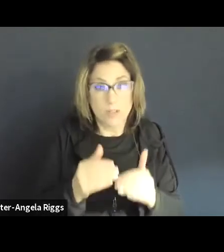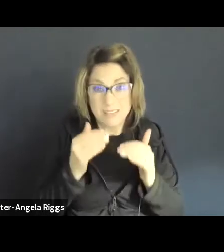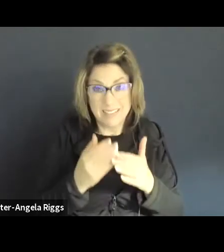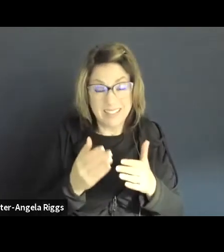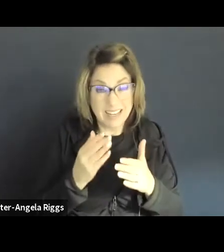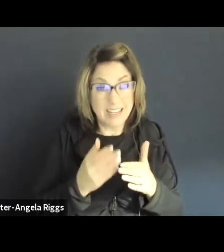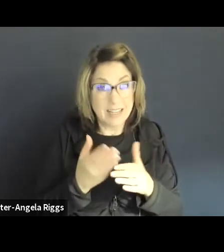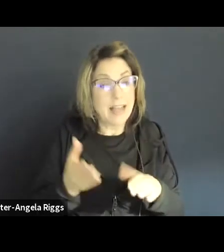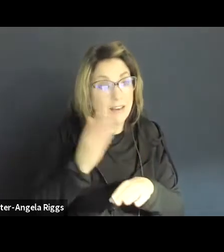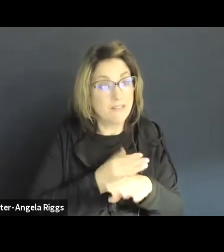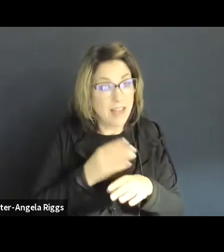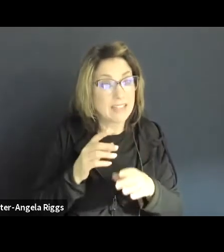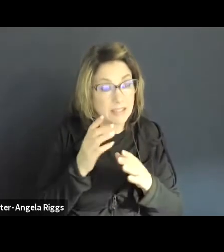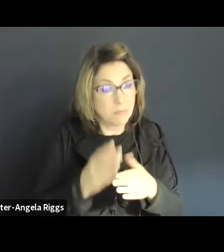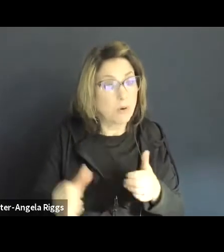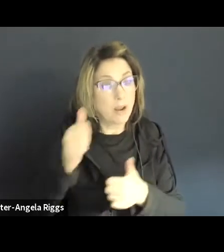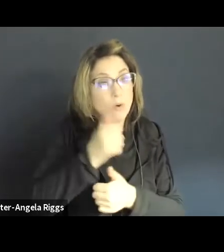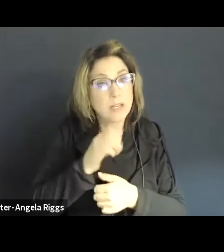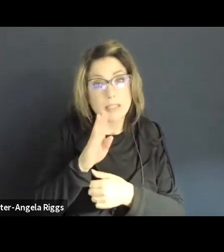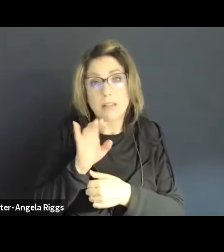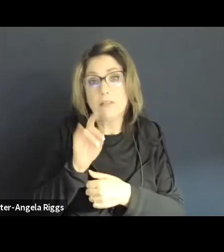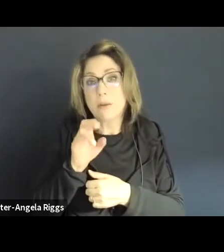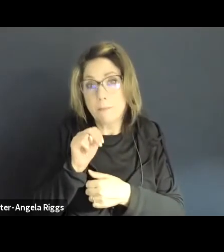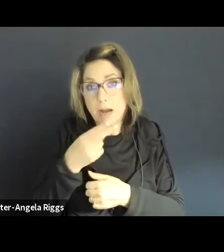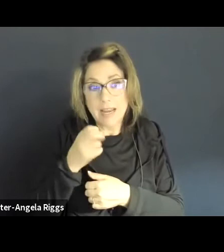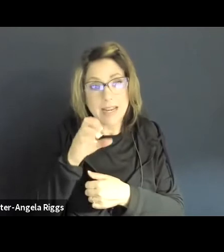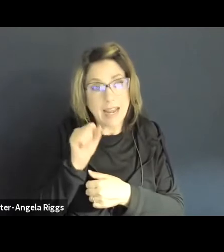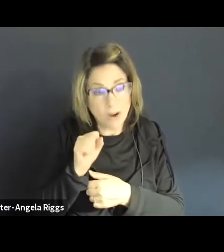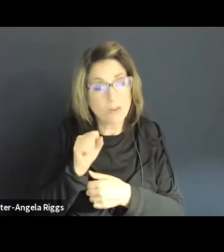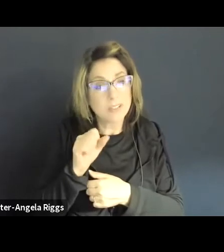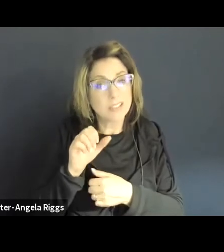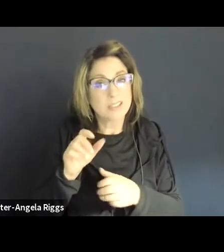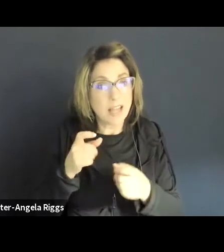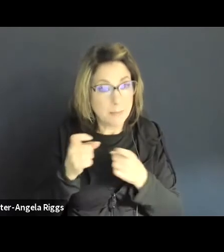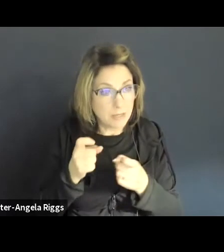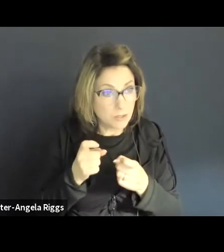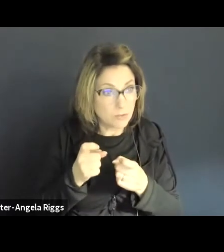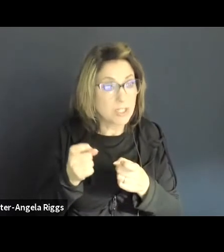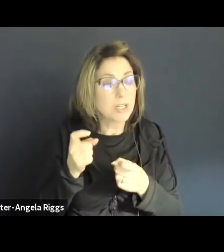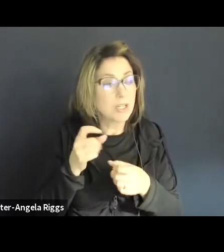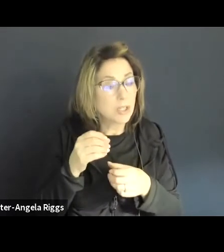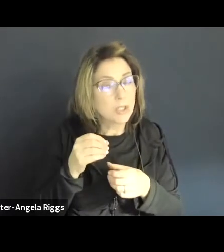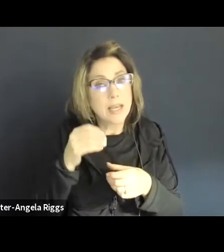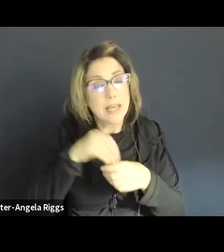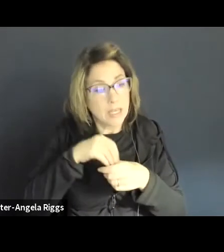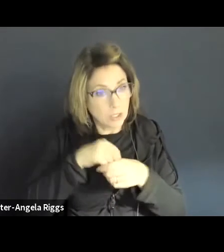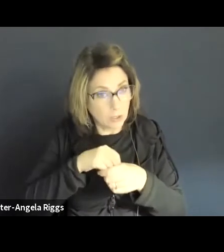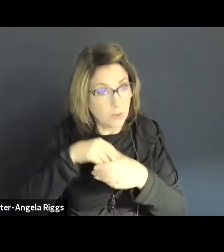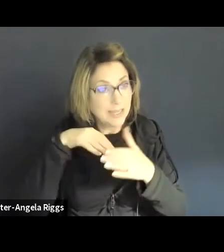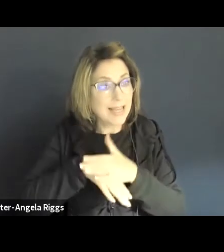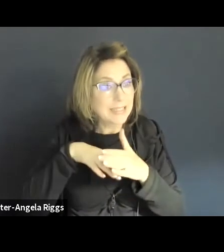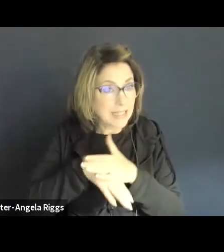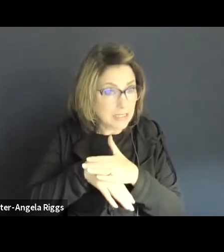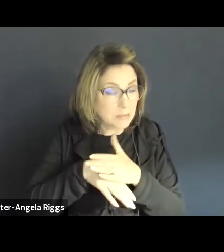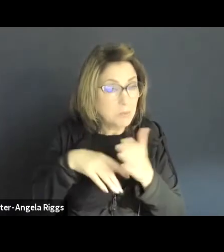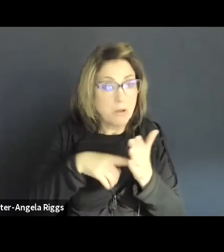talked about racial equity, but it also will expand accessible and affordable housing, address